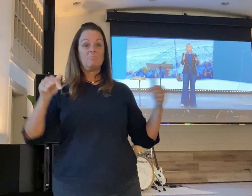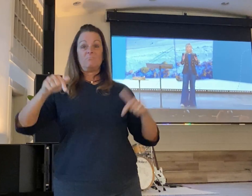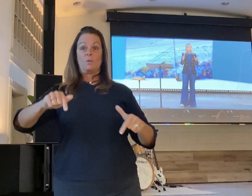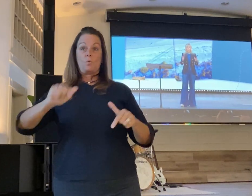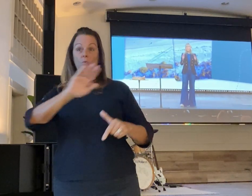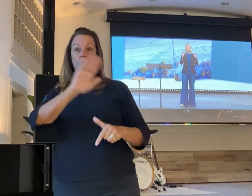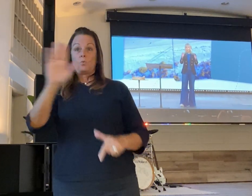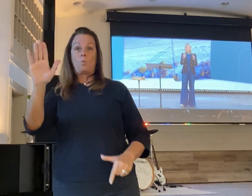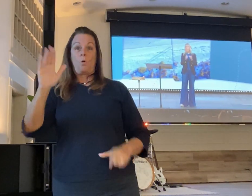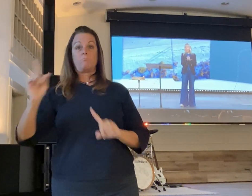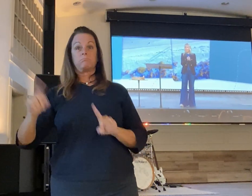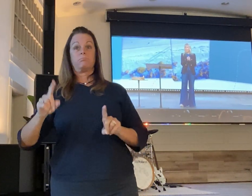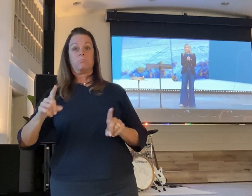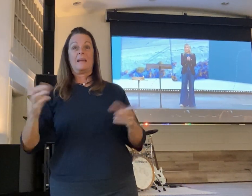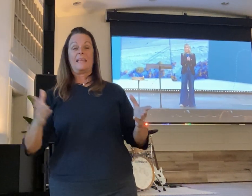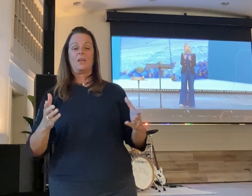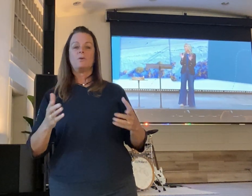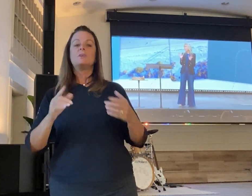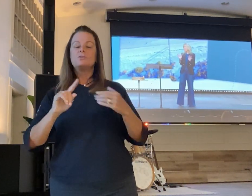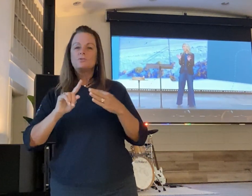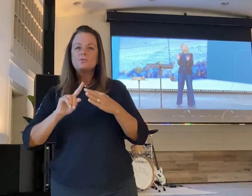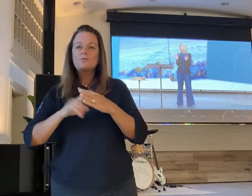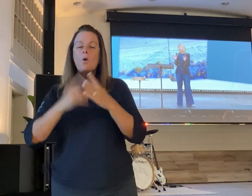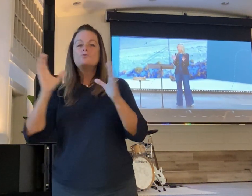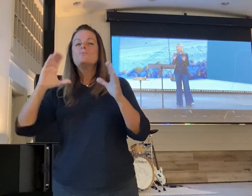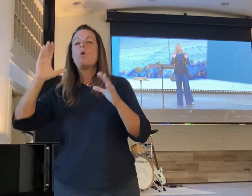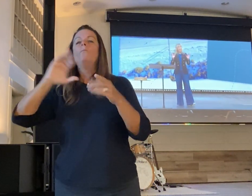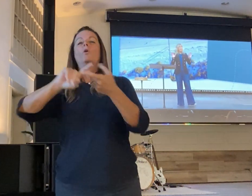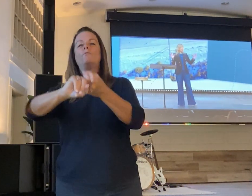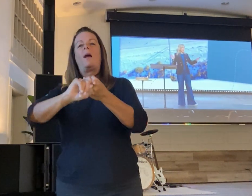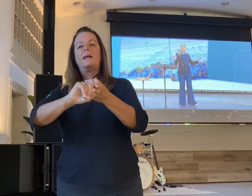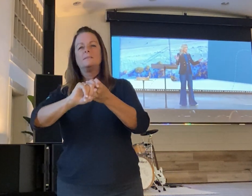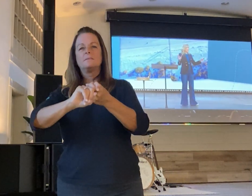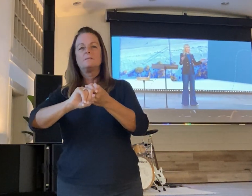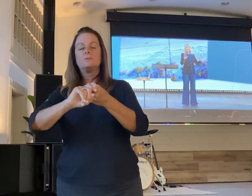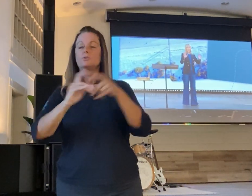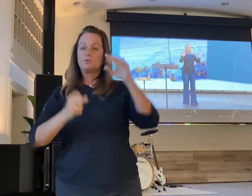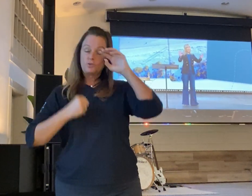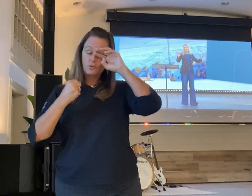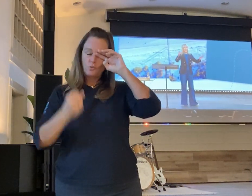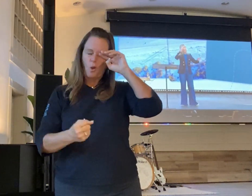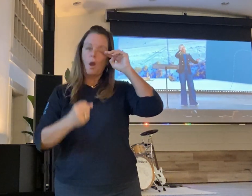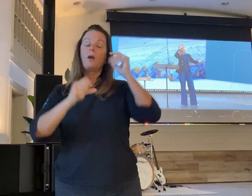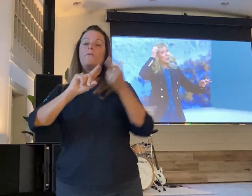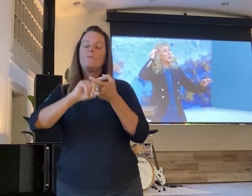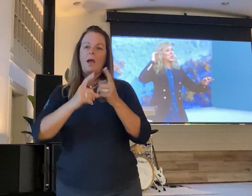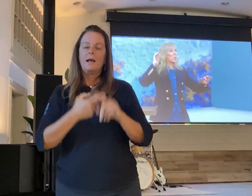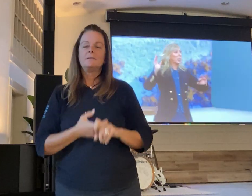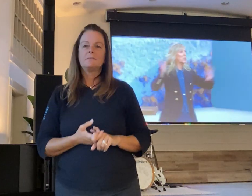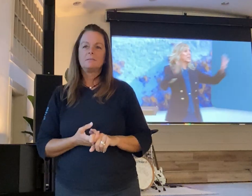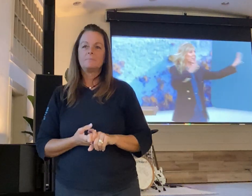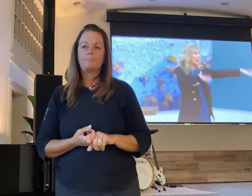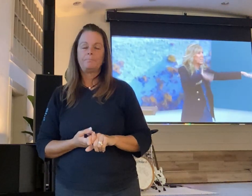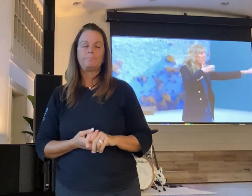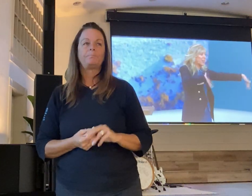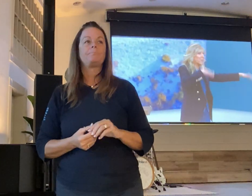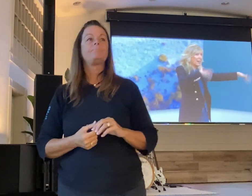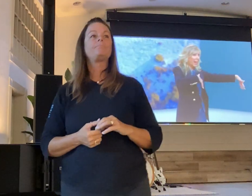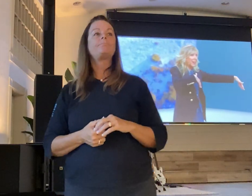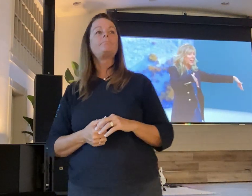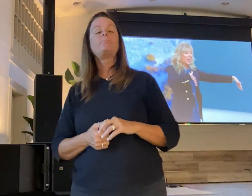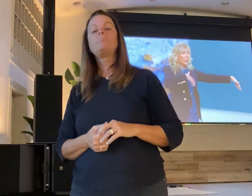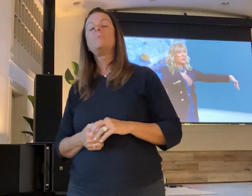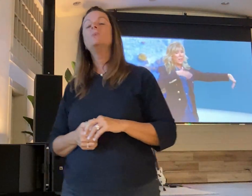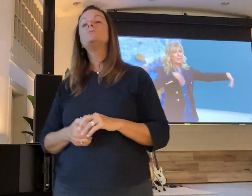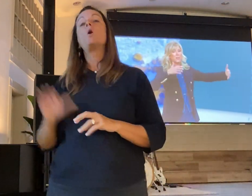Christ Fellowship their home to start digging. And this is what I mean. At all of our campuses today, because like I said, remember I told you that one of the reasons I